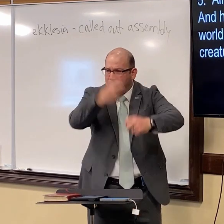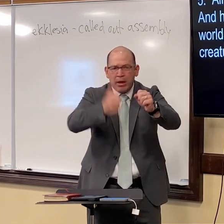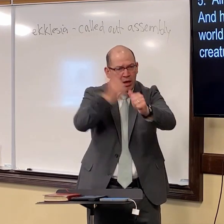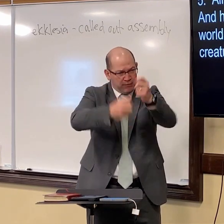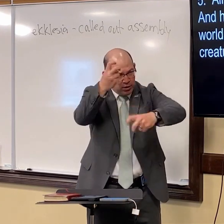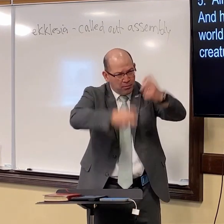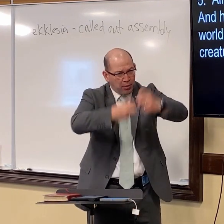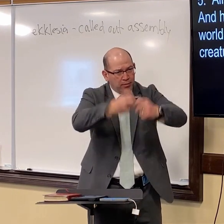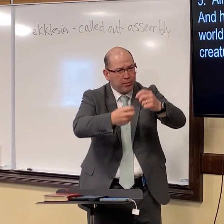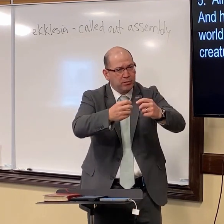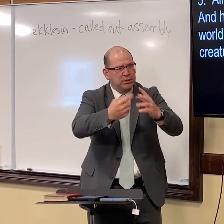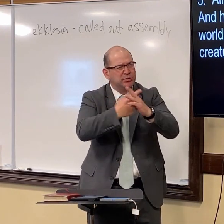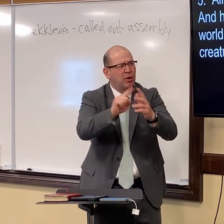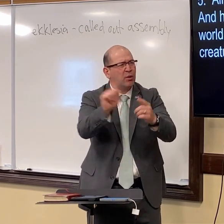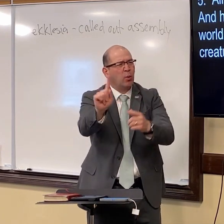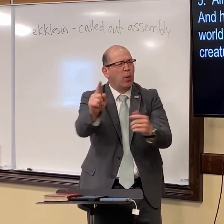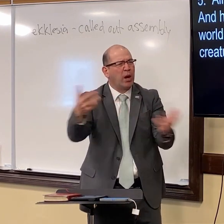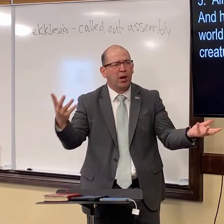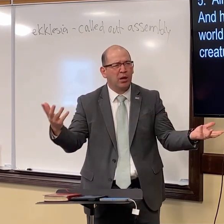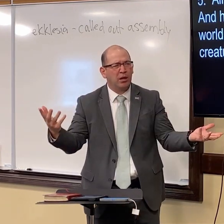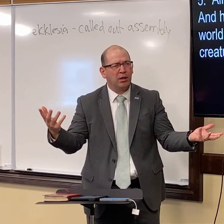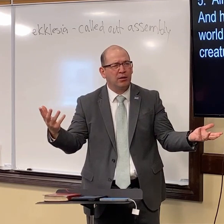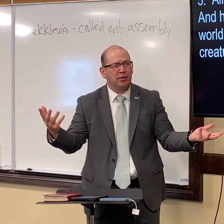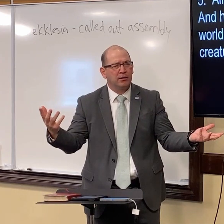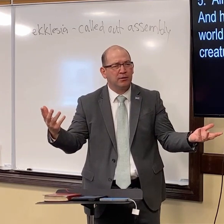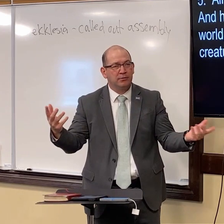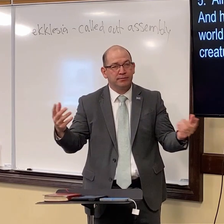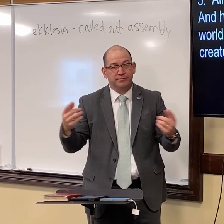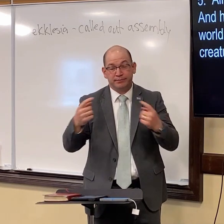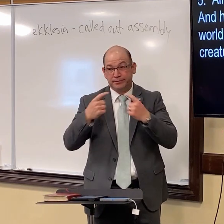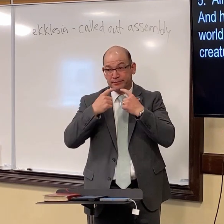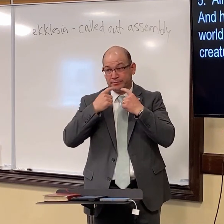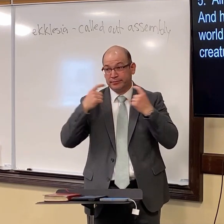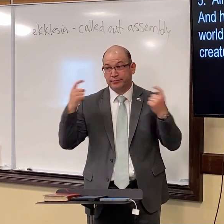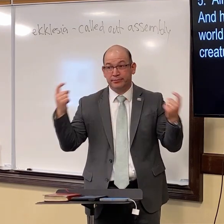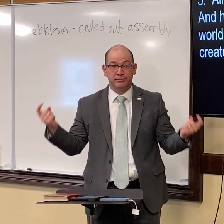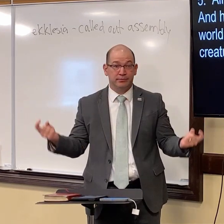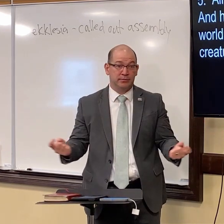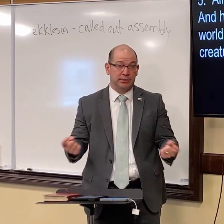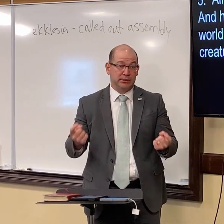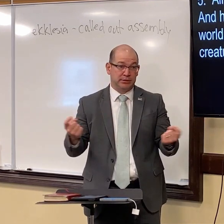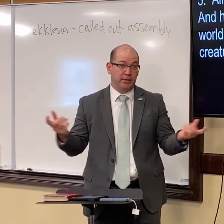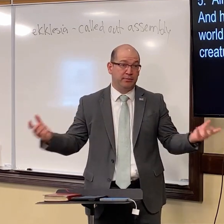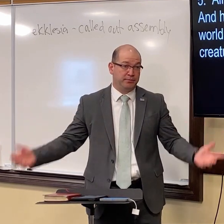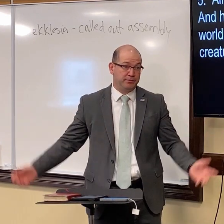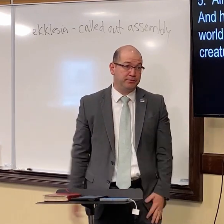Every problem, every situation begins where? Every problem begins with sin.